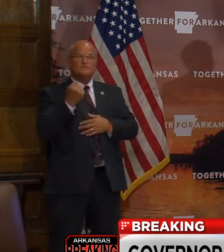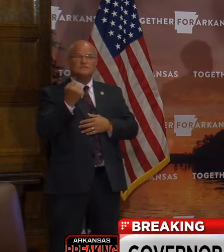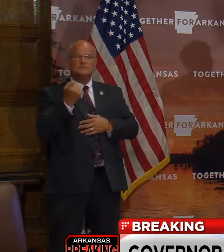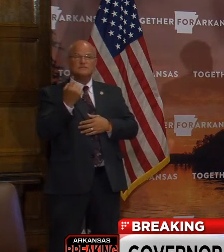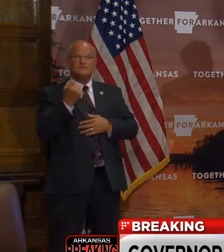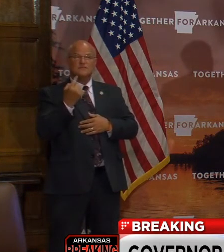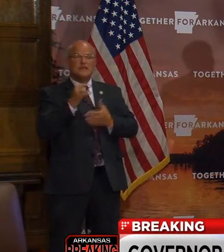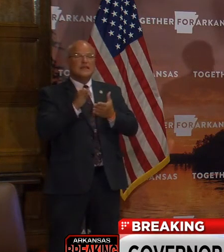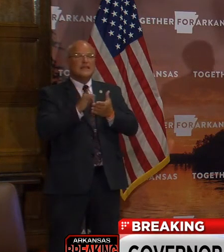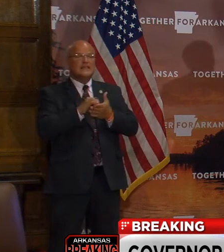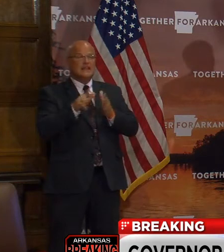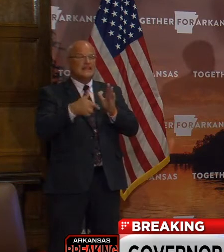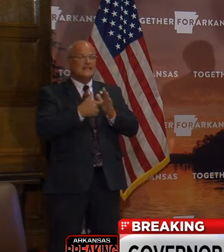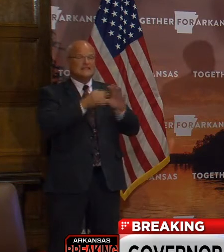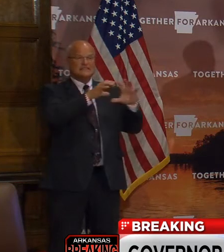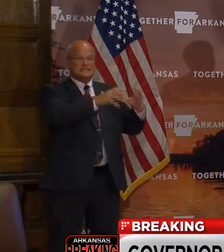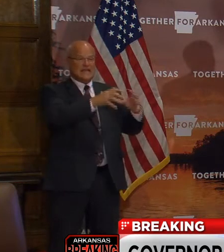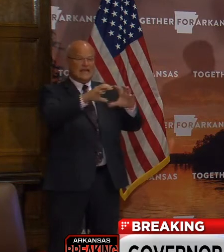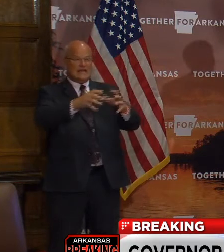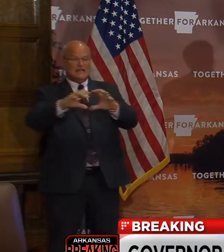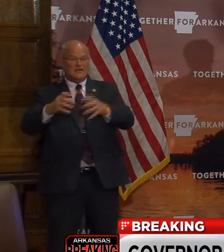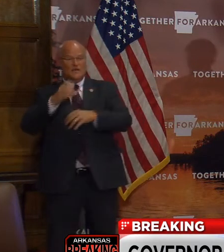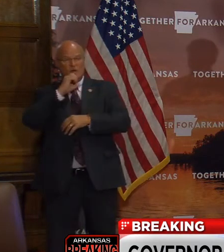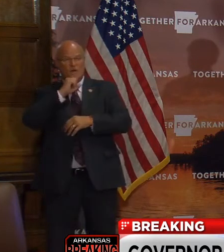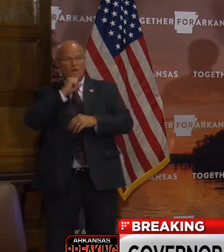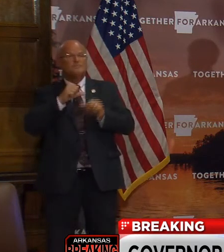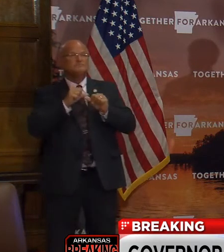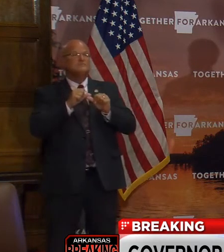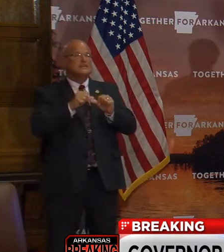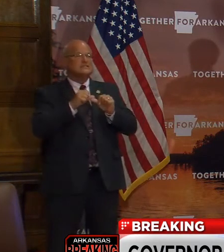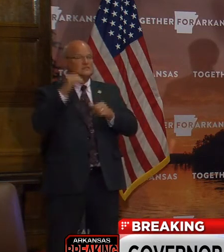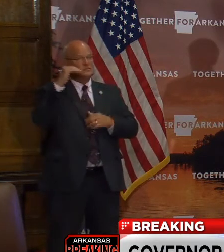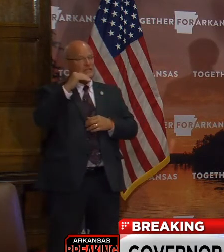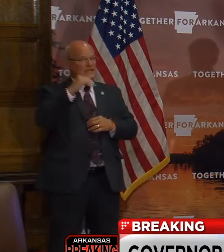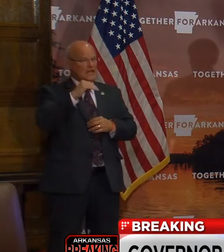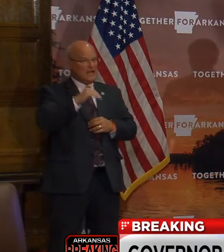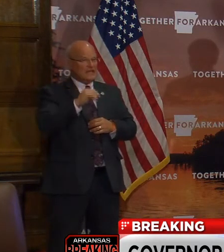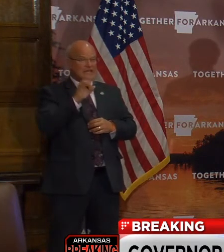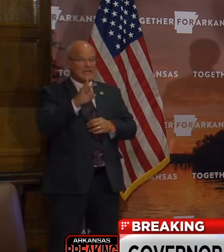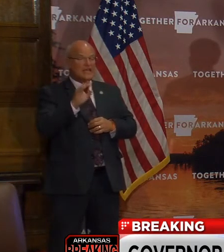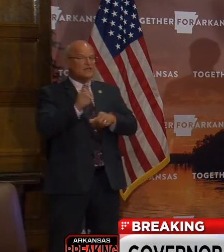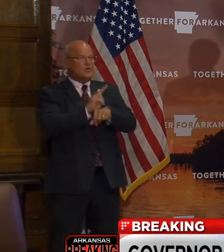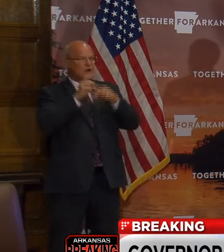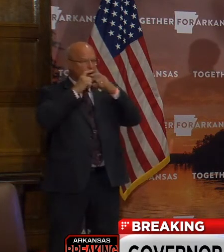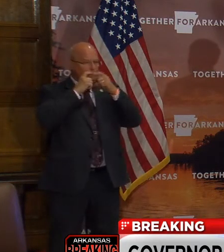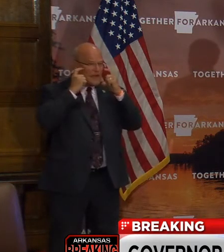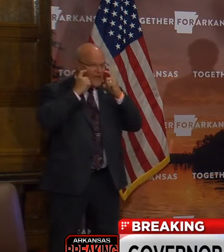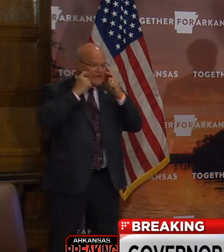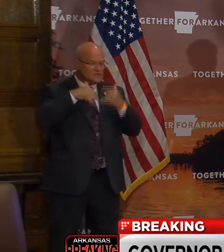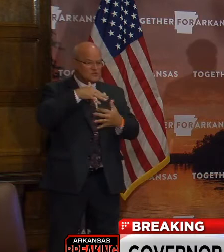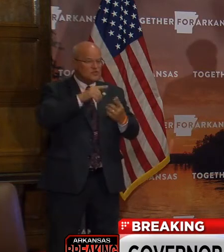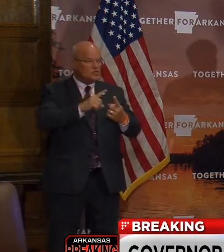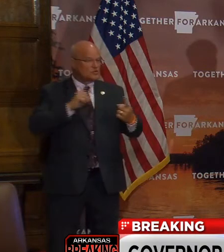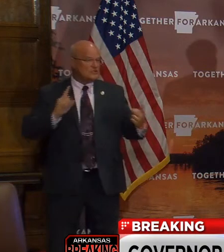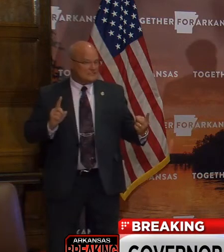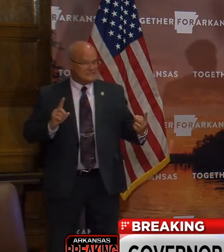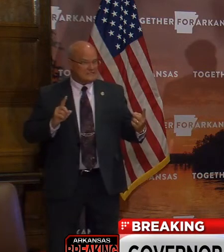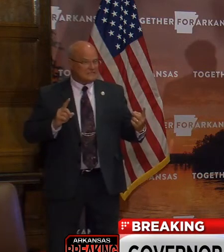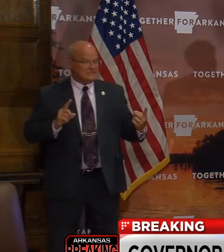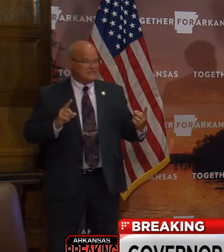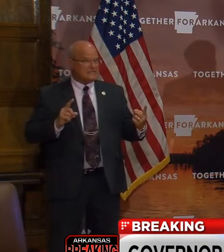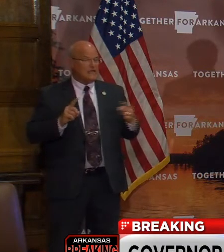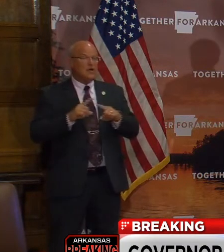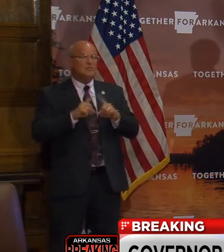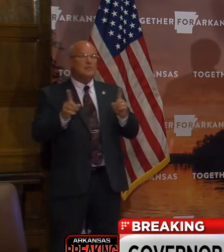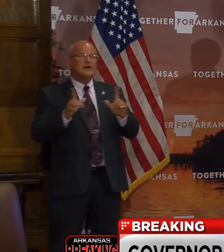that in these categories that will continue to decline if we wear our mask, we socially distance, but